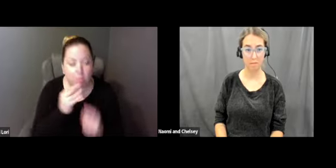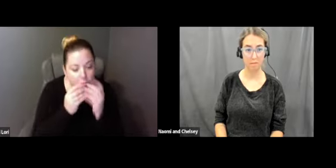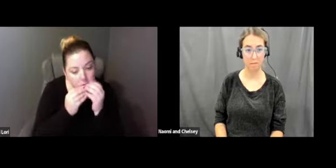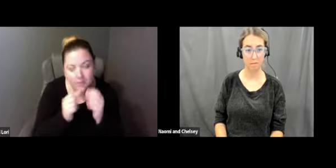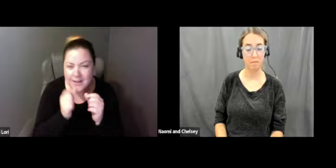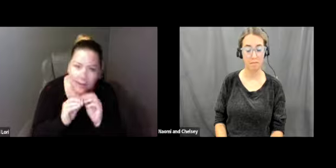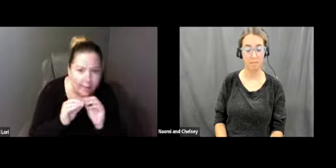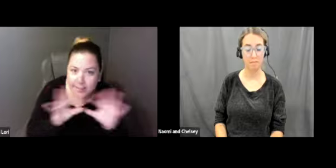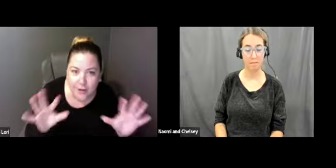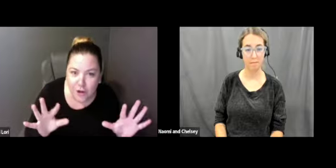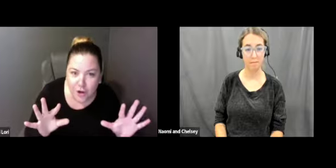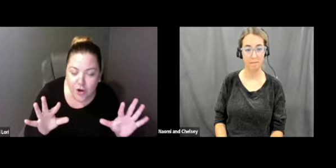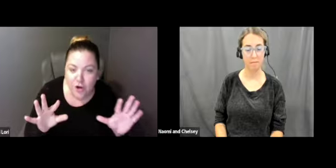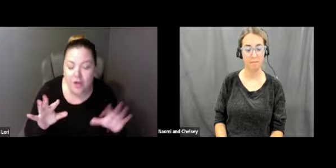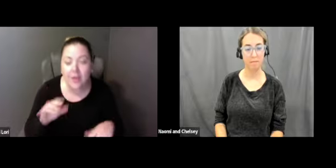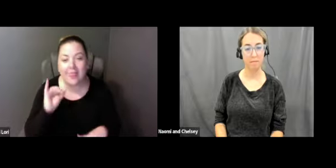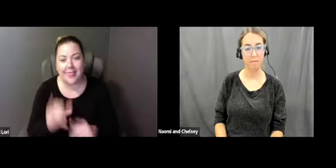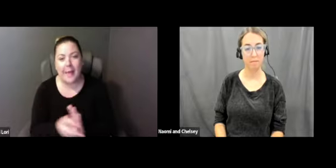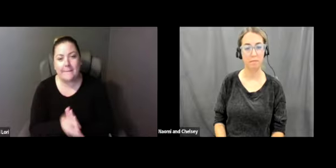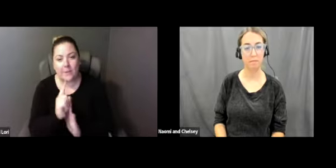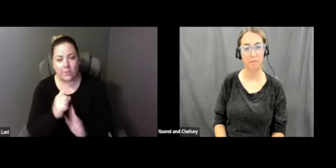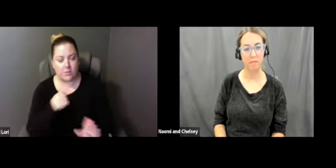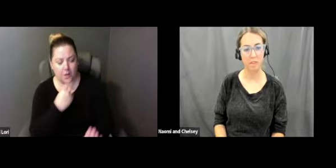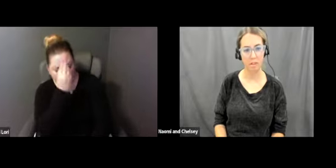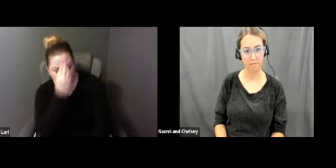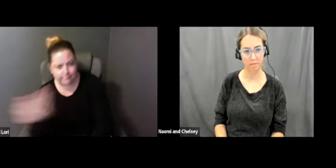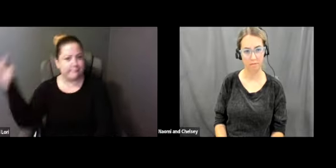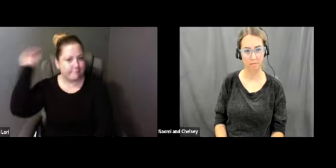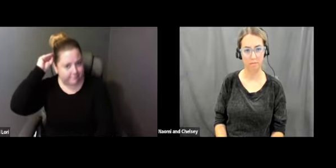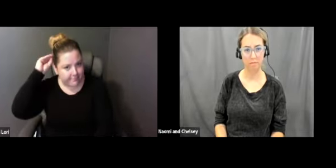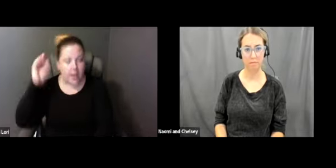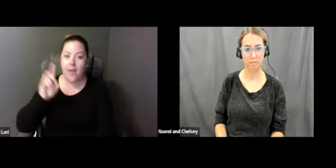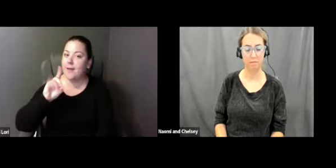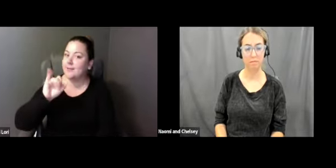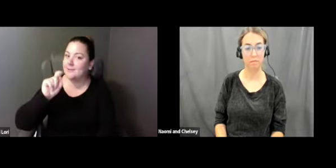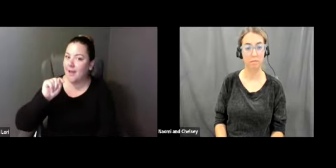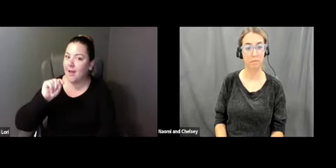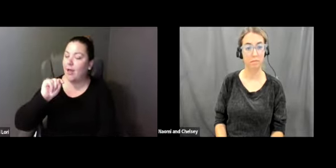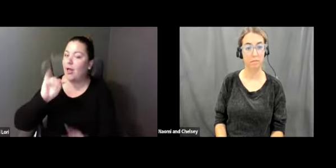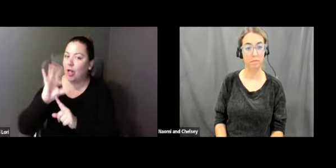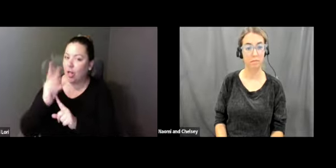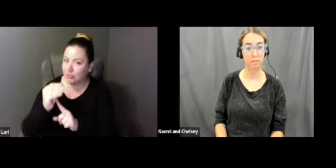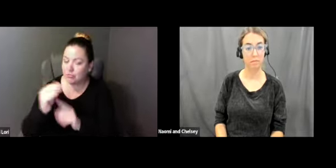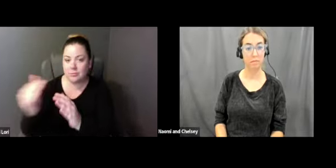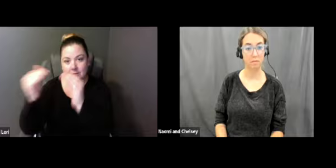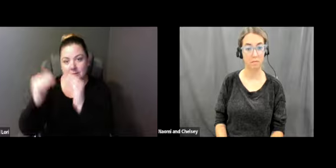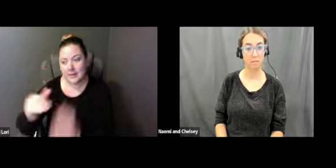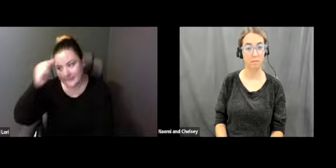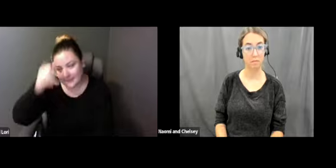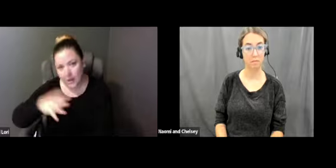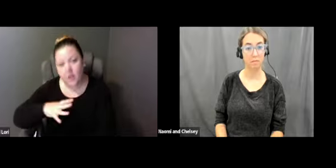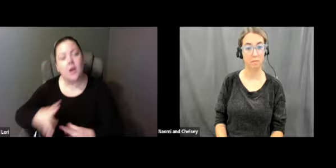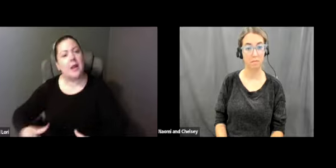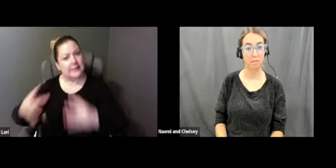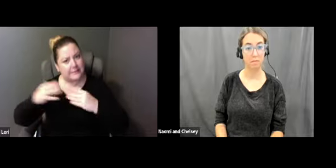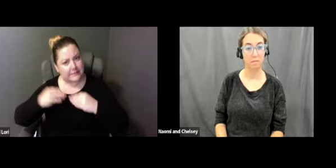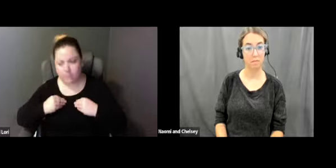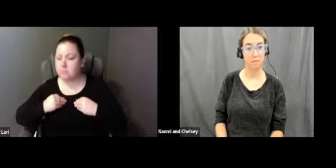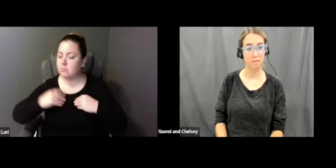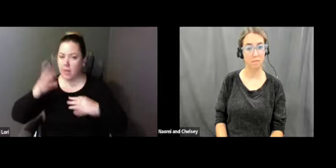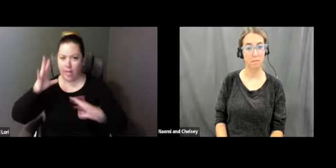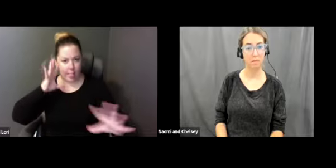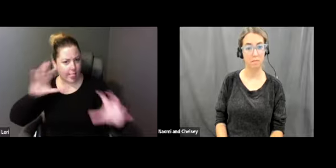it's diet culture for sure, but it's also a patriarchal system where men are allowed to be boisterous and can have opinions and can